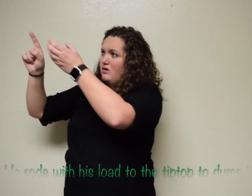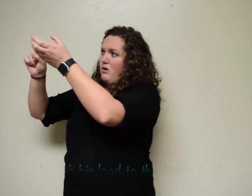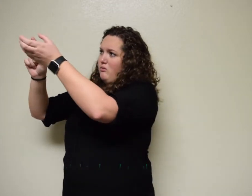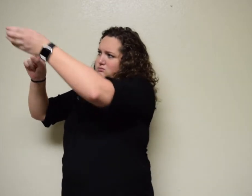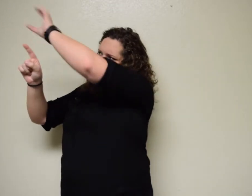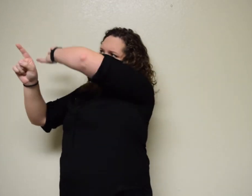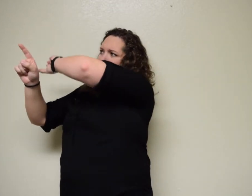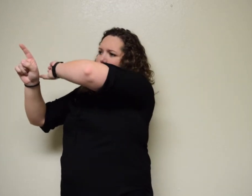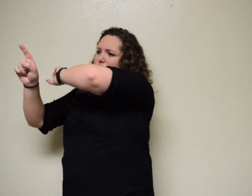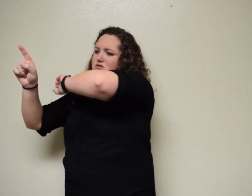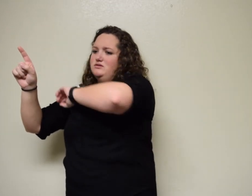dump it